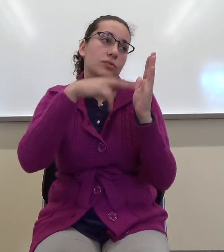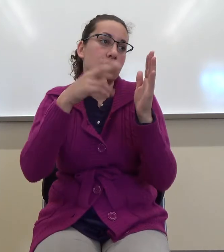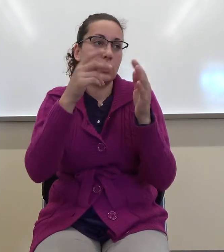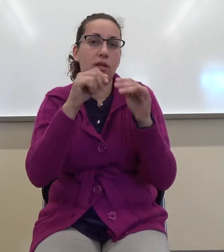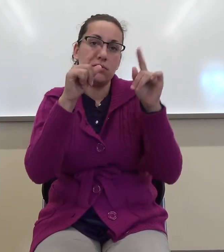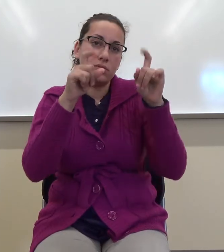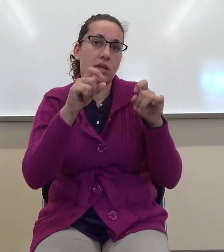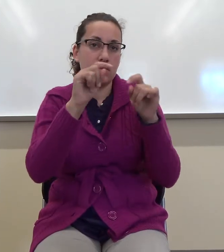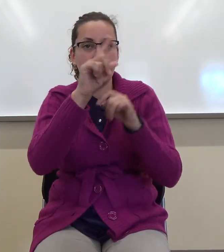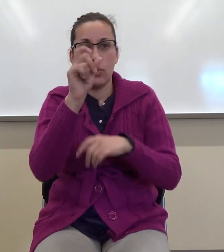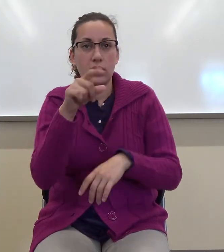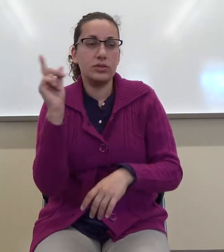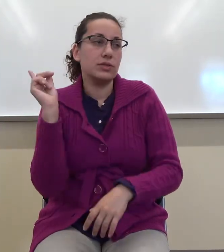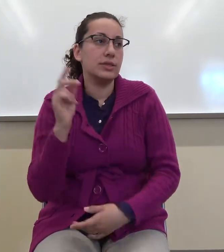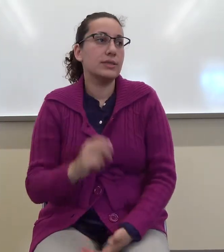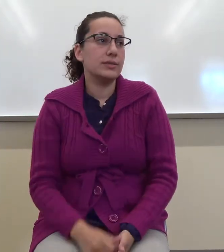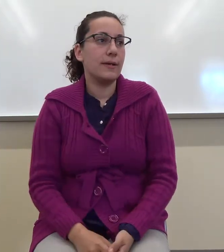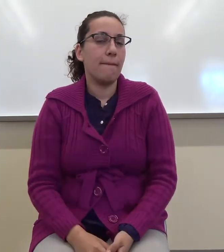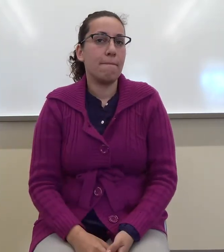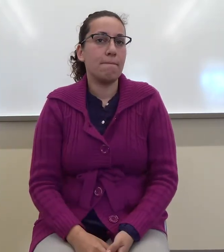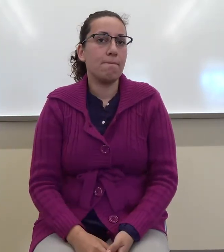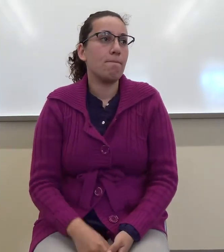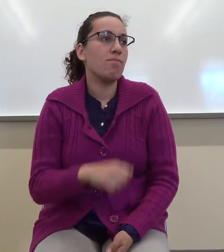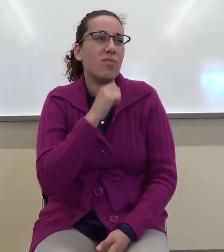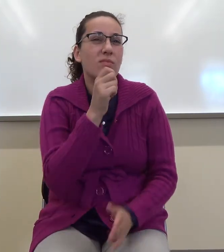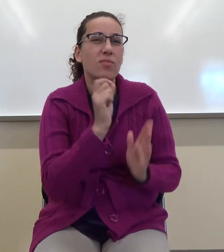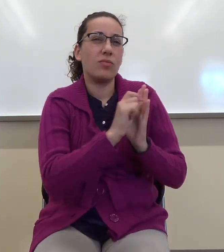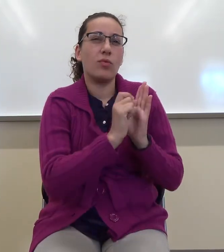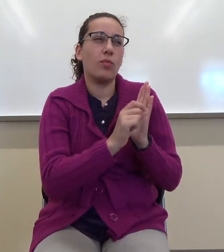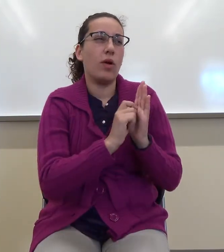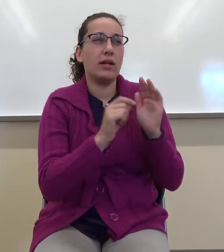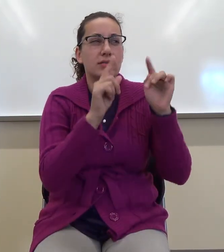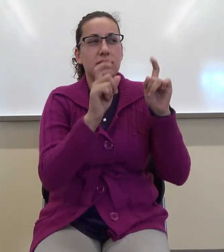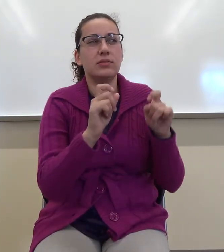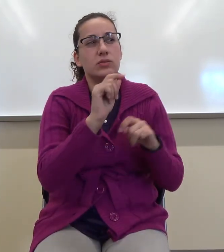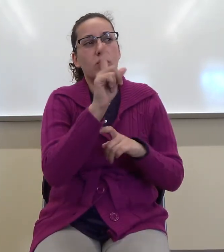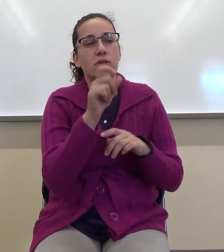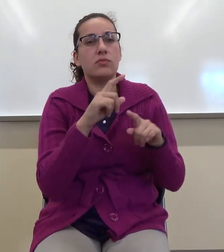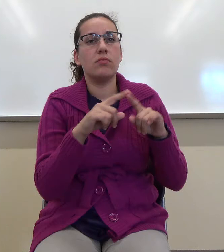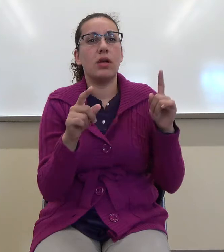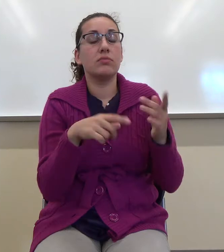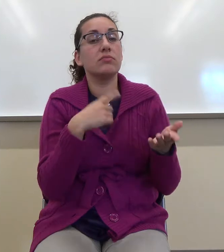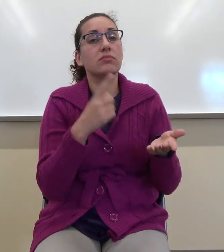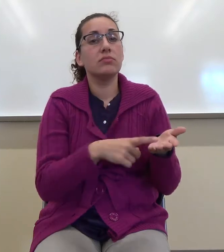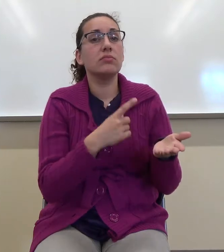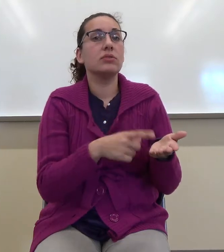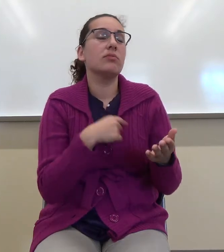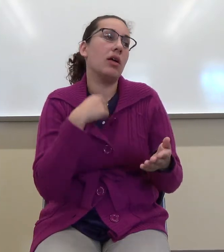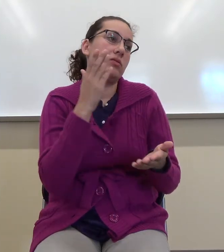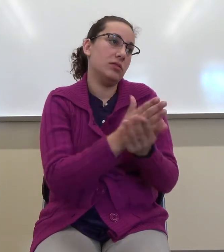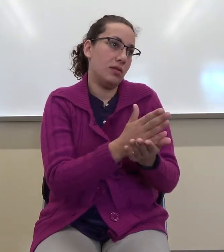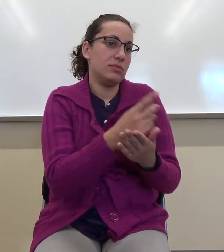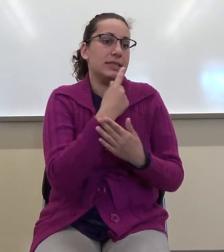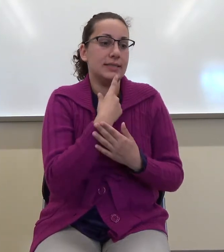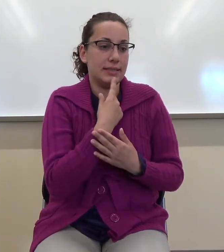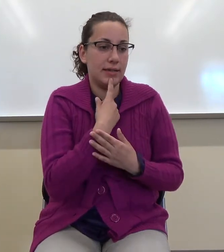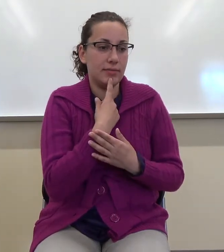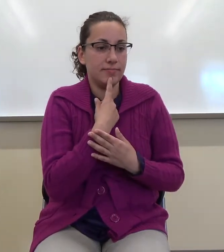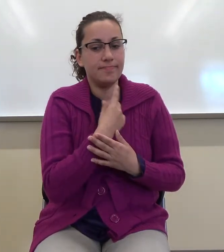been actually writing that down, but every once in a while I will stop and say, yes, with some of